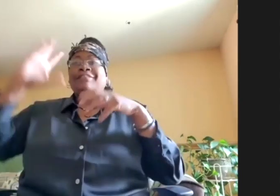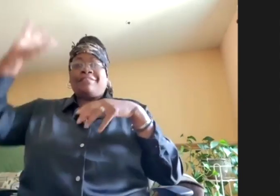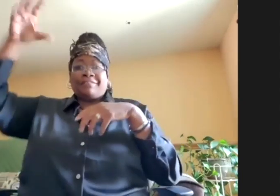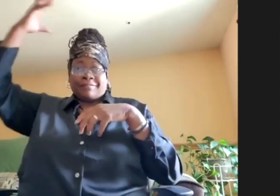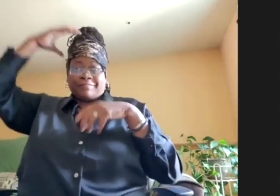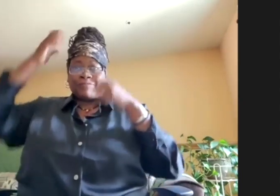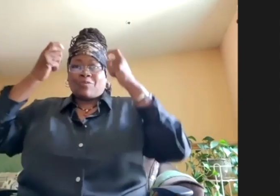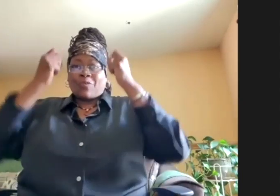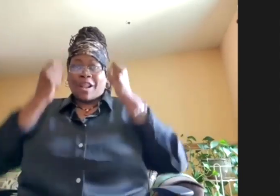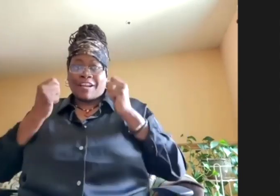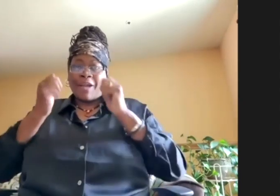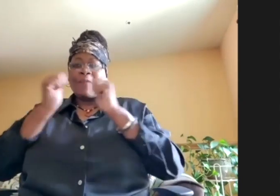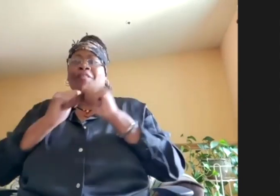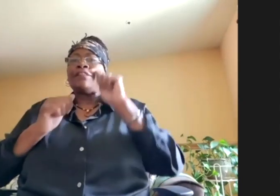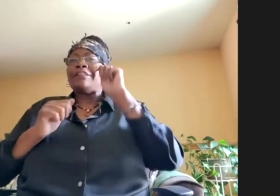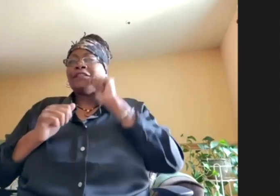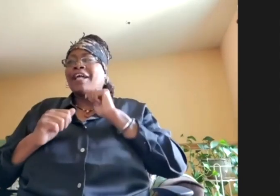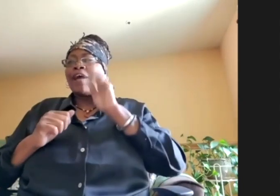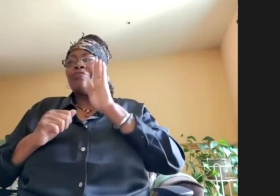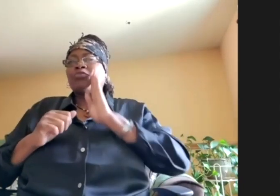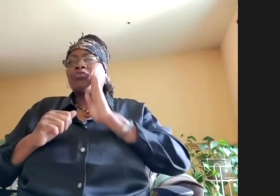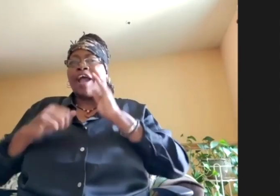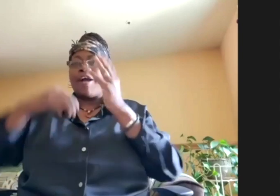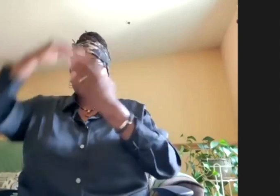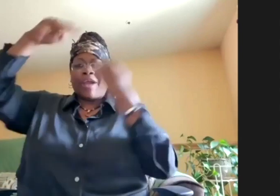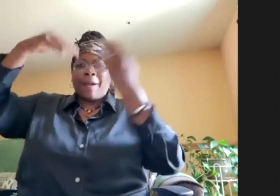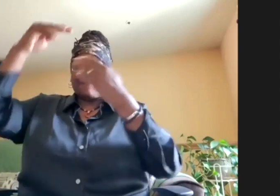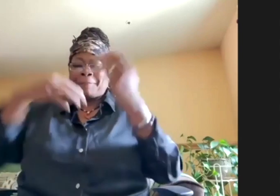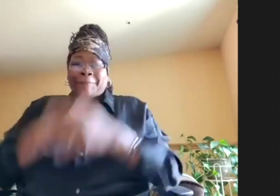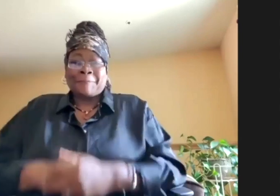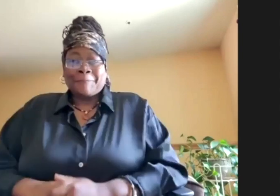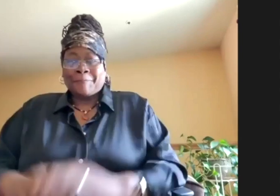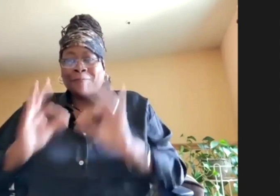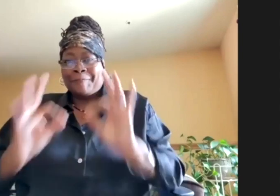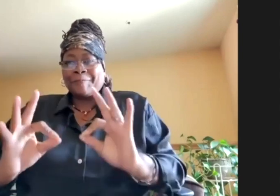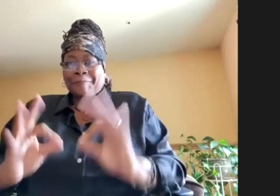on. I have glasses. I have braids and a head wrap on.